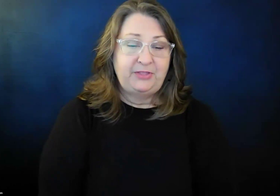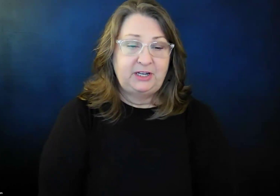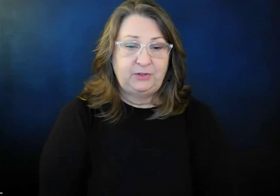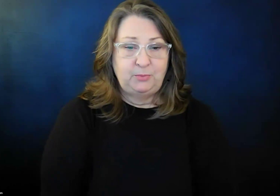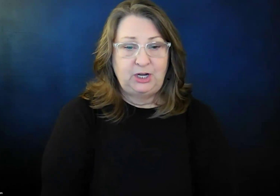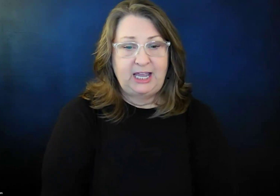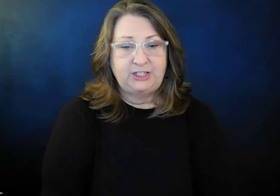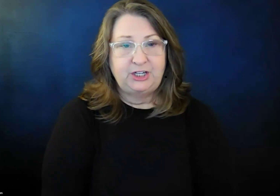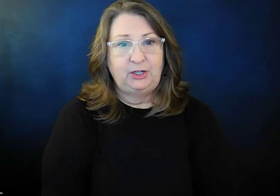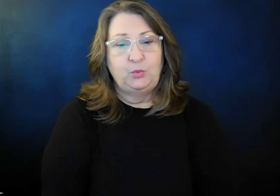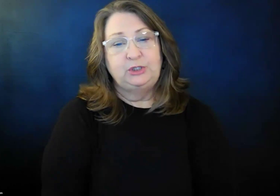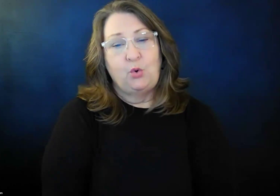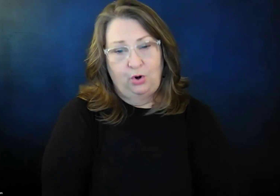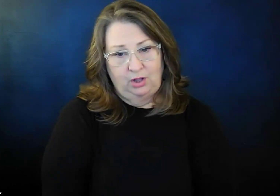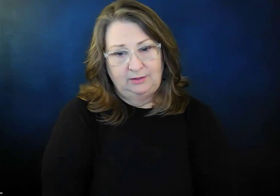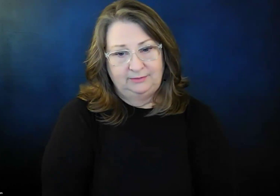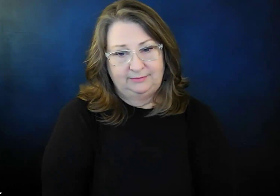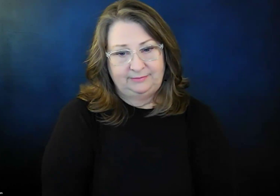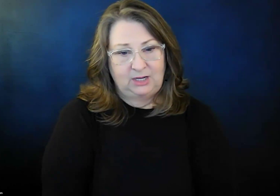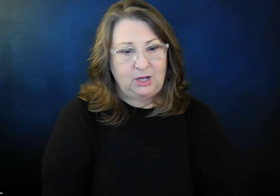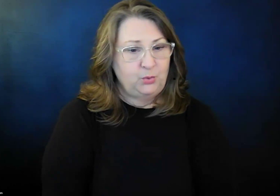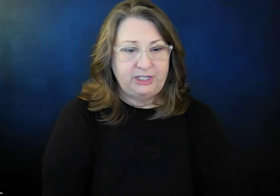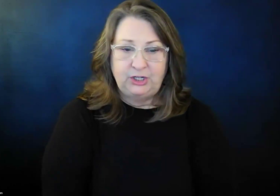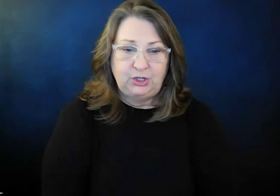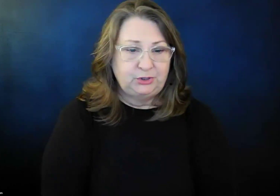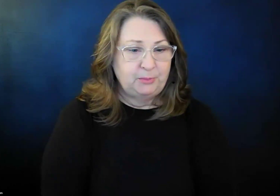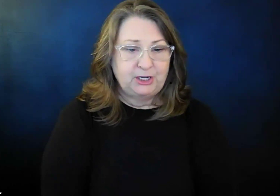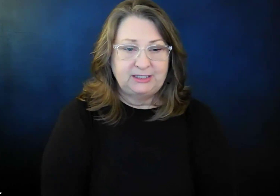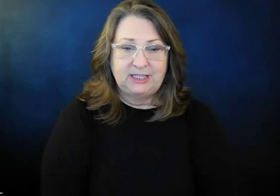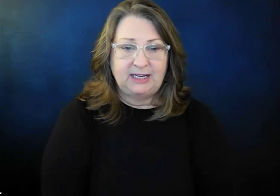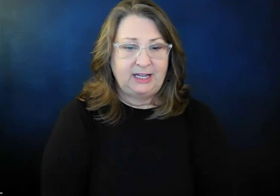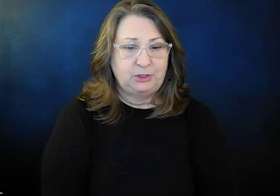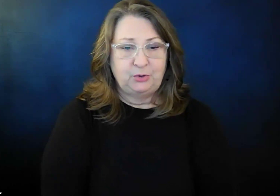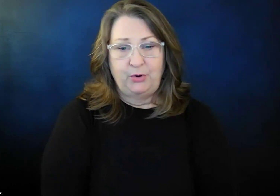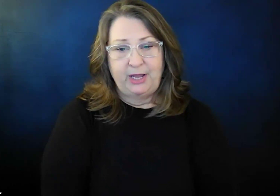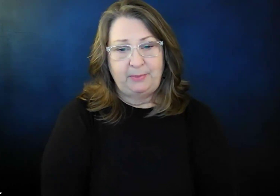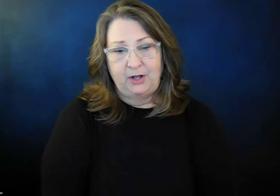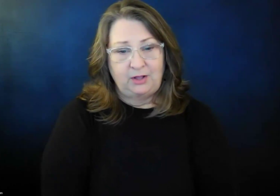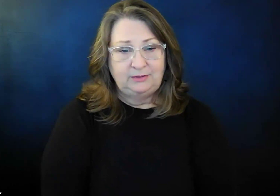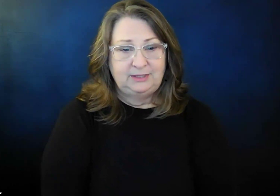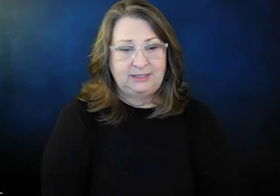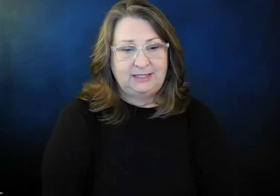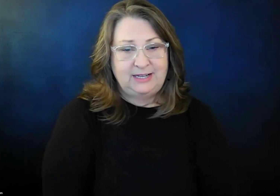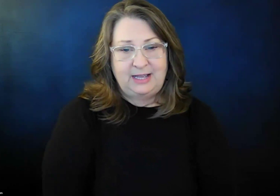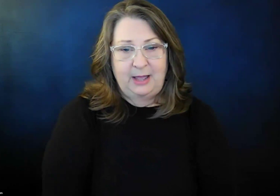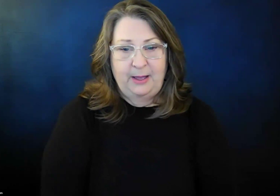and the method of communication was oral. We didn't use American Sign Language growing up at all.